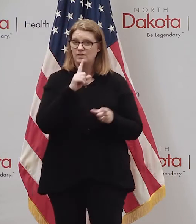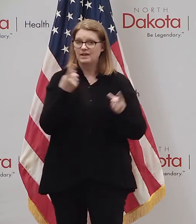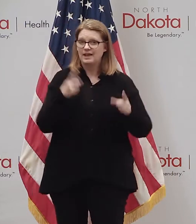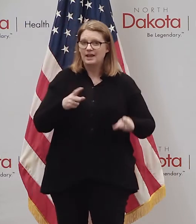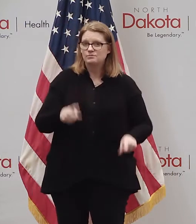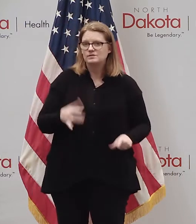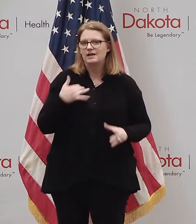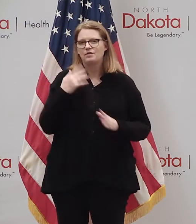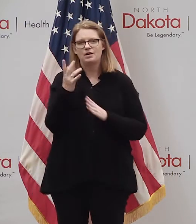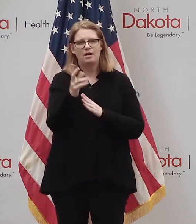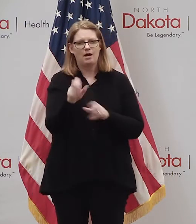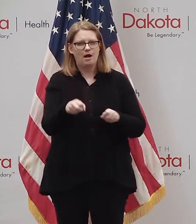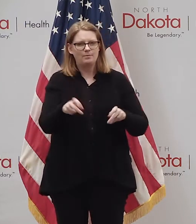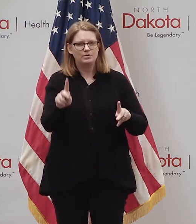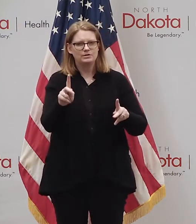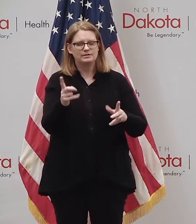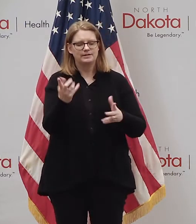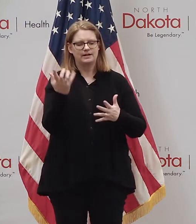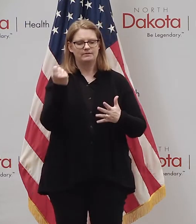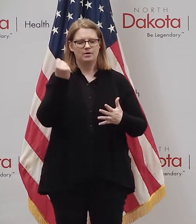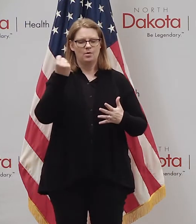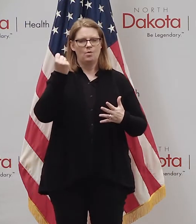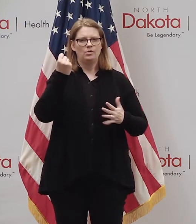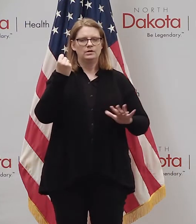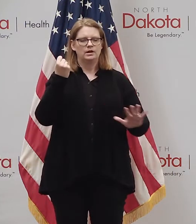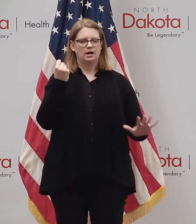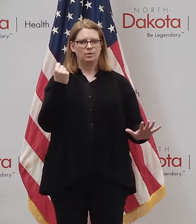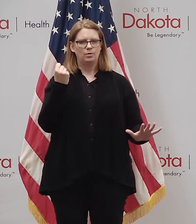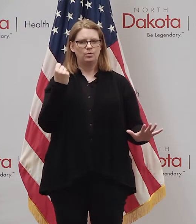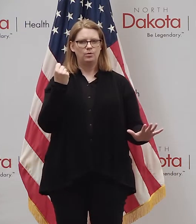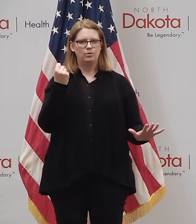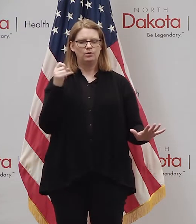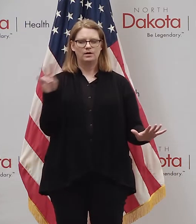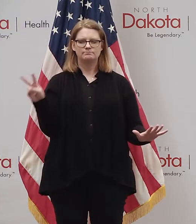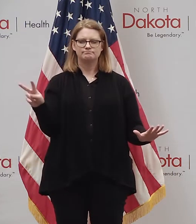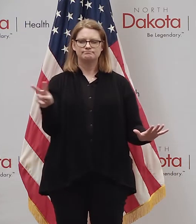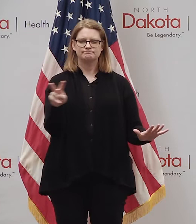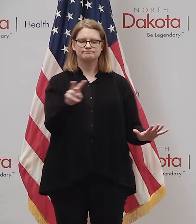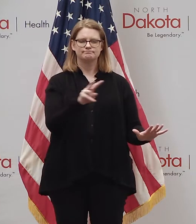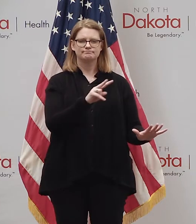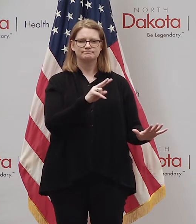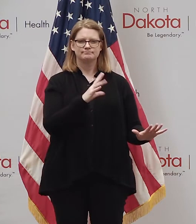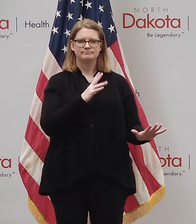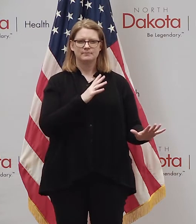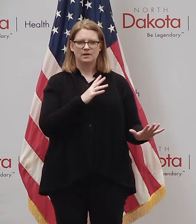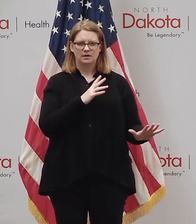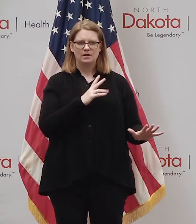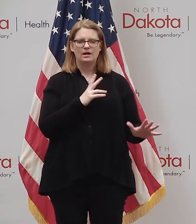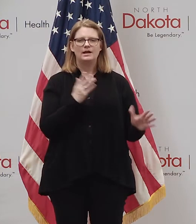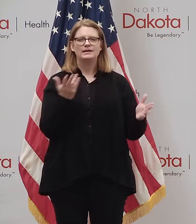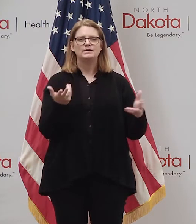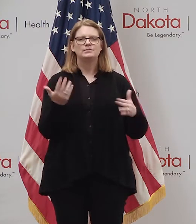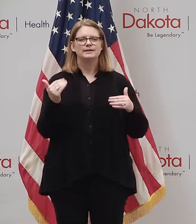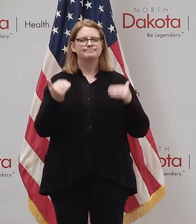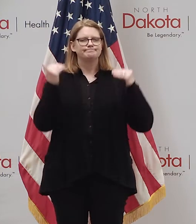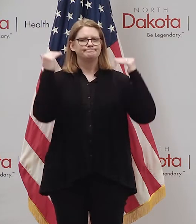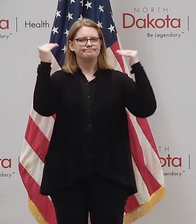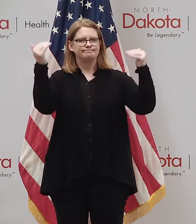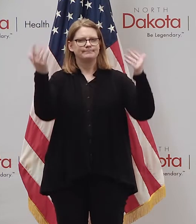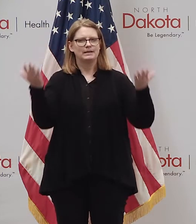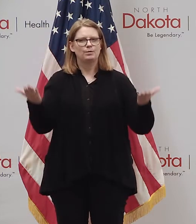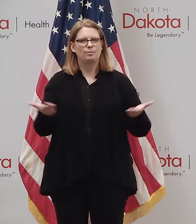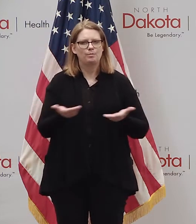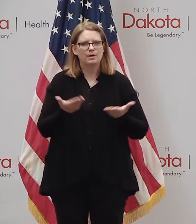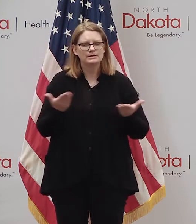opportunity to pause and you have an opportunity to observe with detail. You can increase your presence. It gives you a chance to just